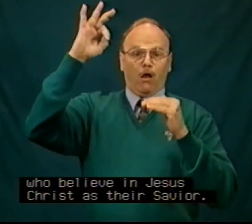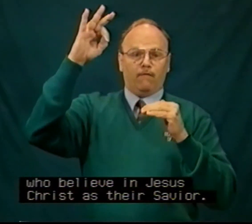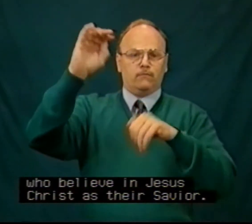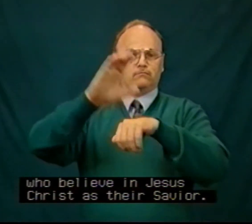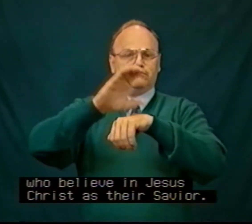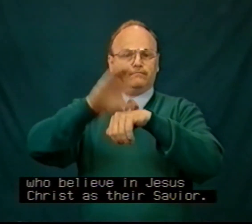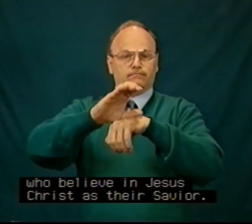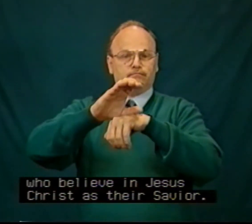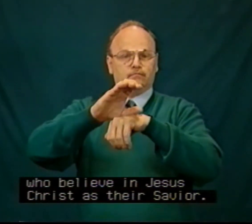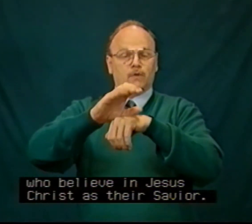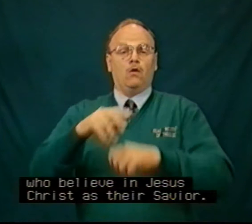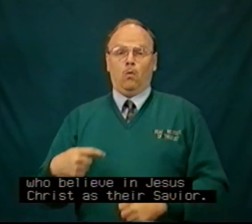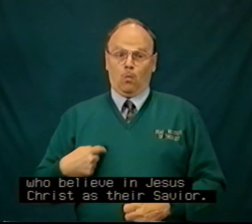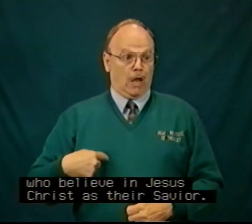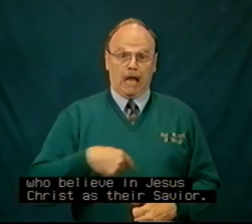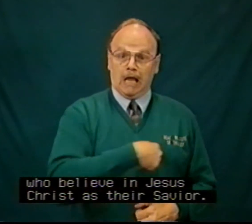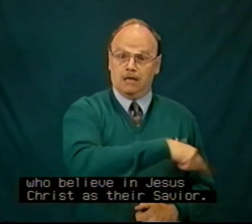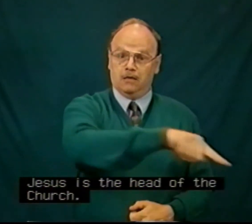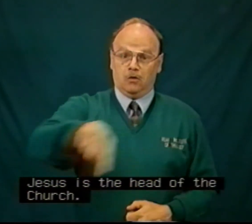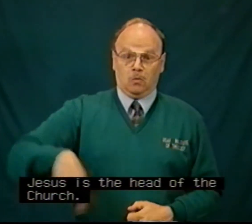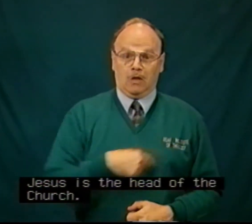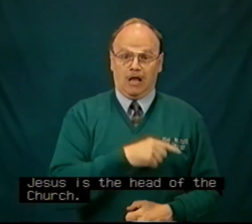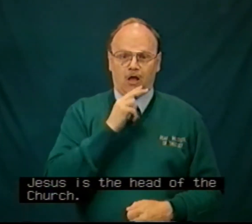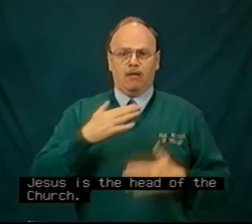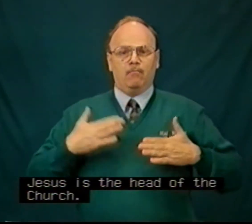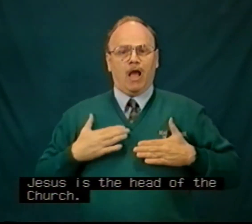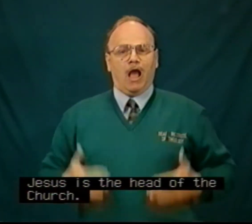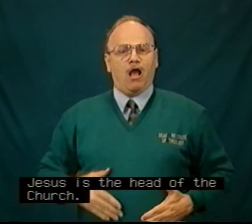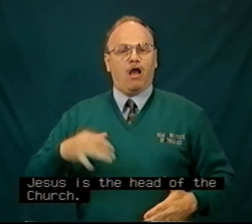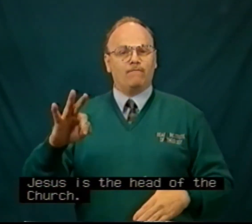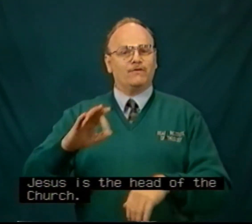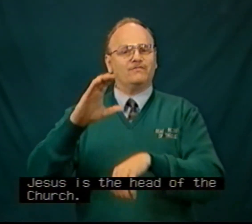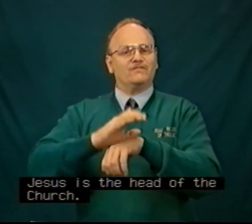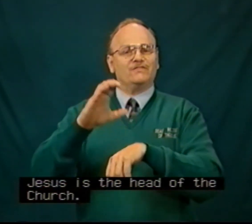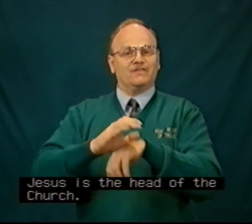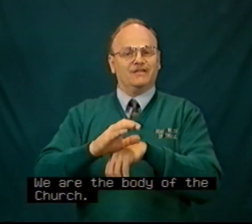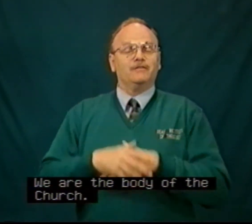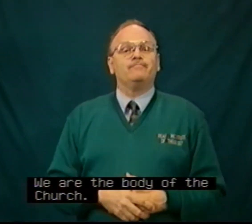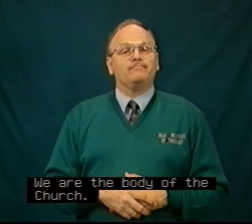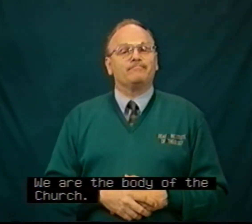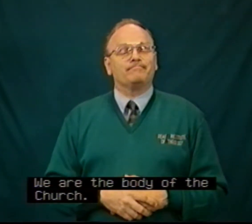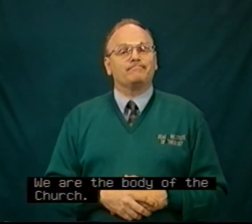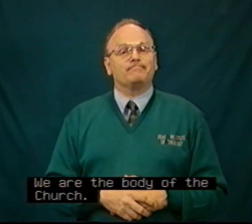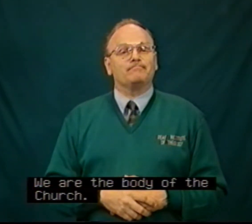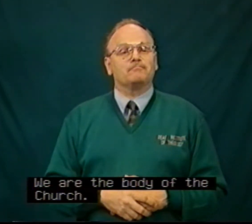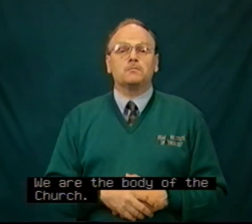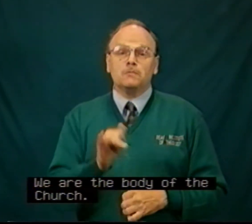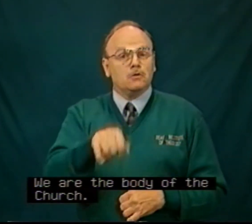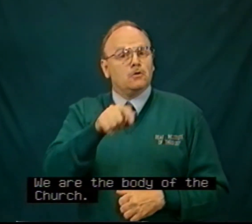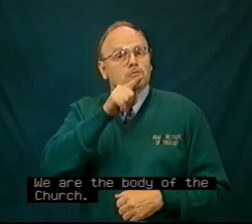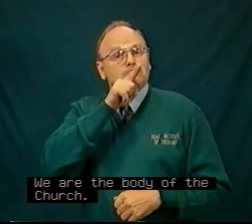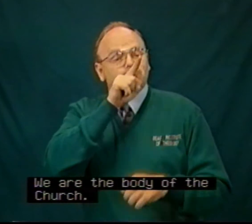who believe in Jesus Christ as their Savior. Jesus is the head of the church. We are the body of the church.